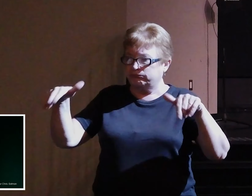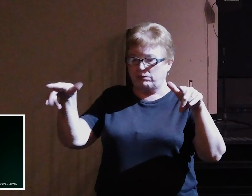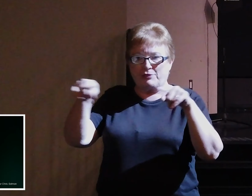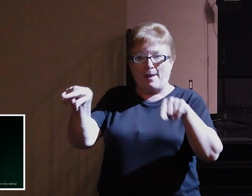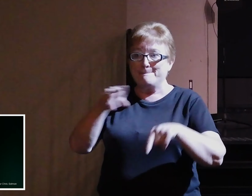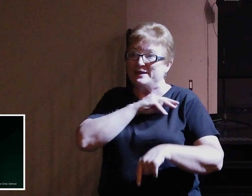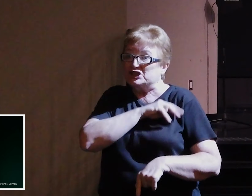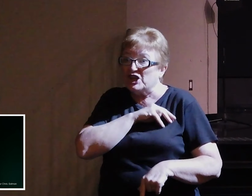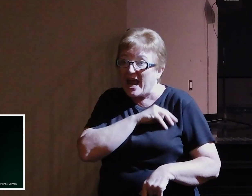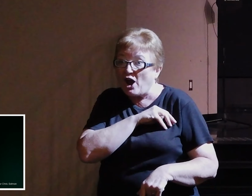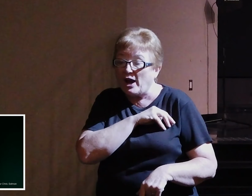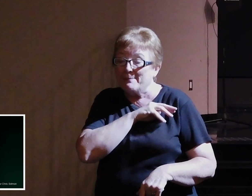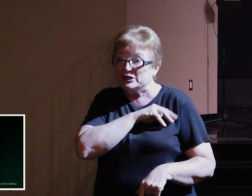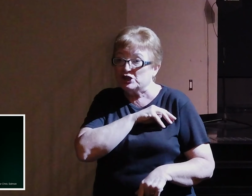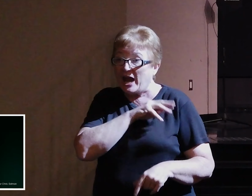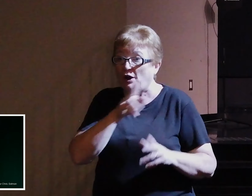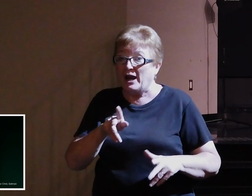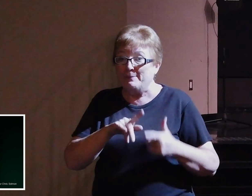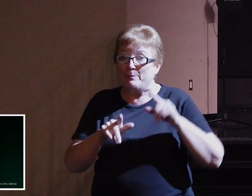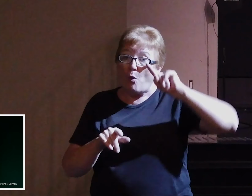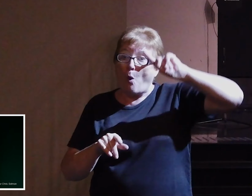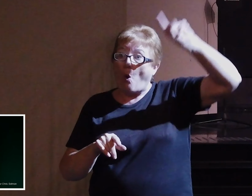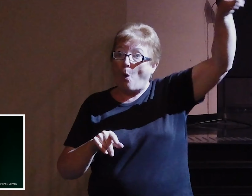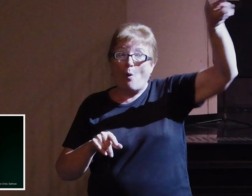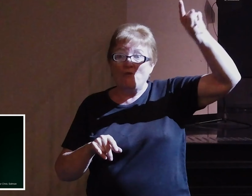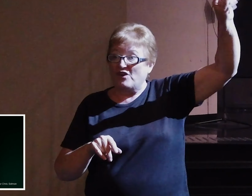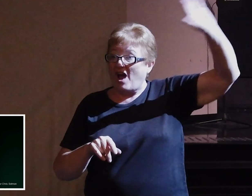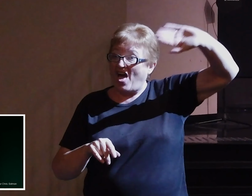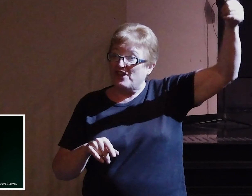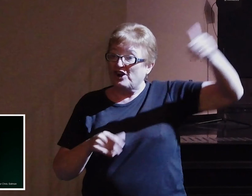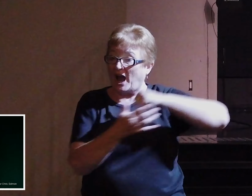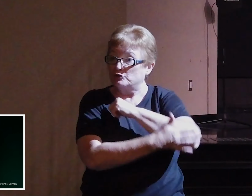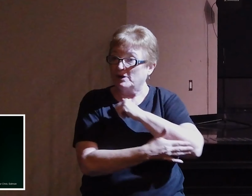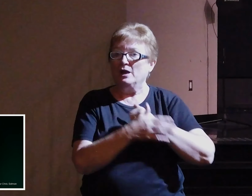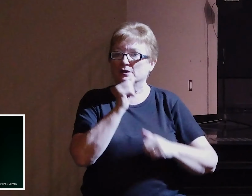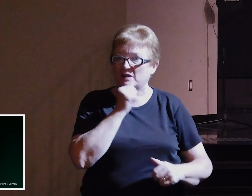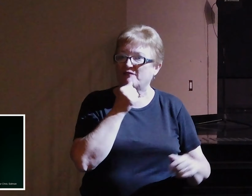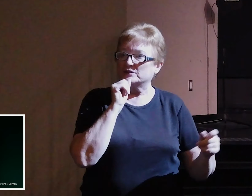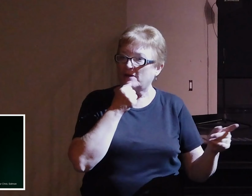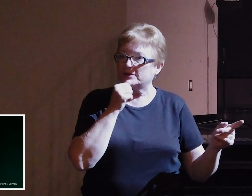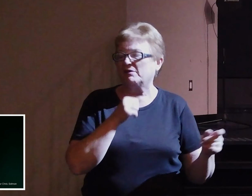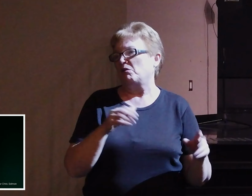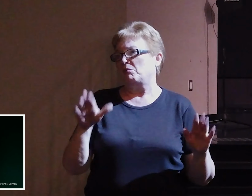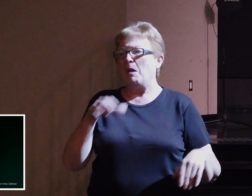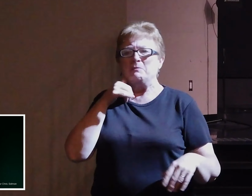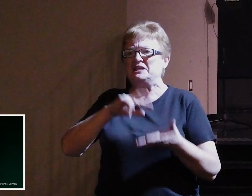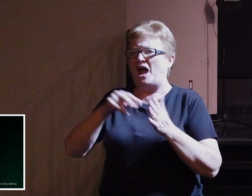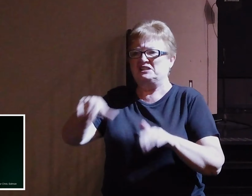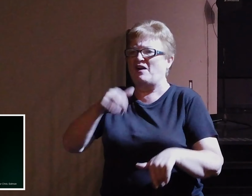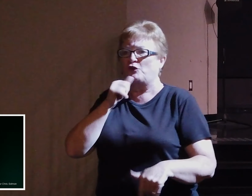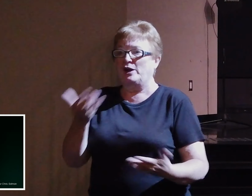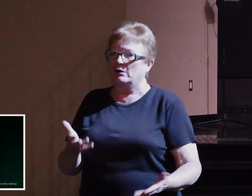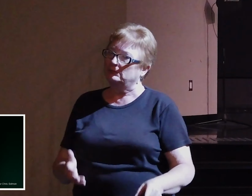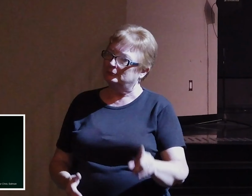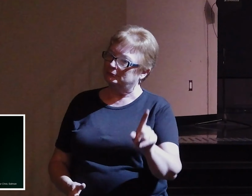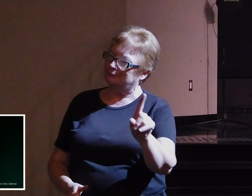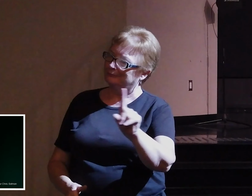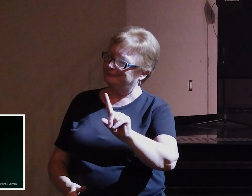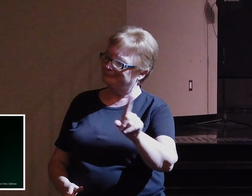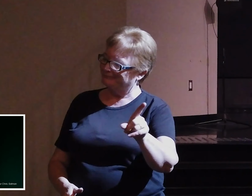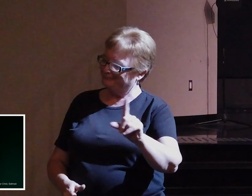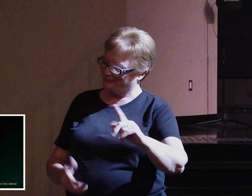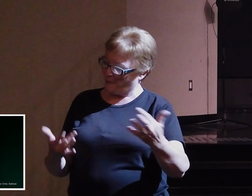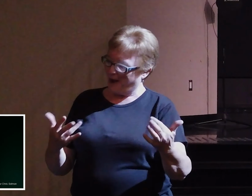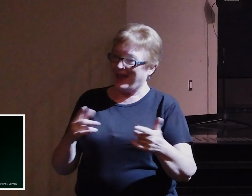missionaries over there suffer, but we don't really have to suffer here. Well, think about this. Don't be surprised